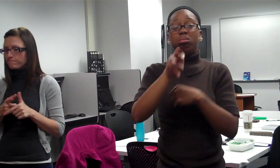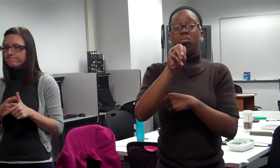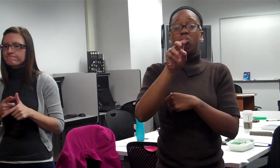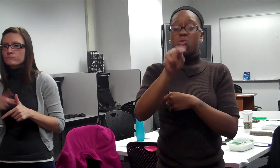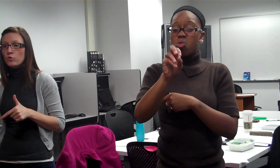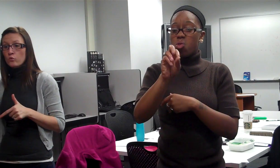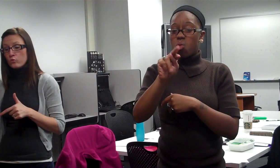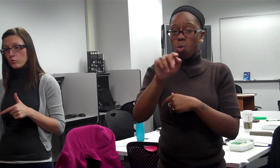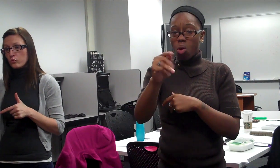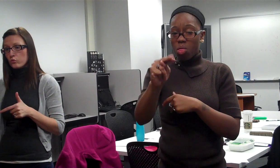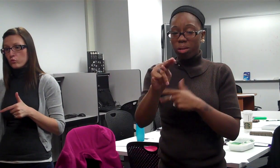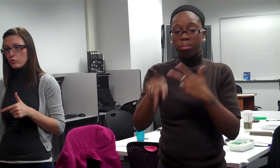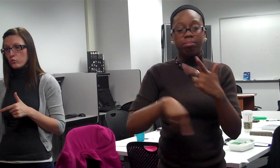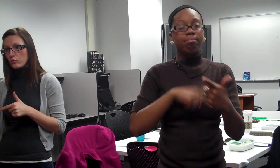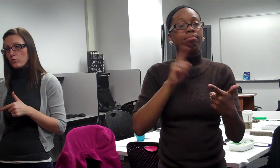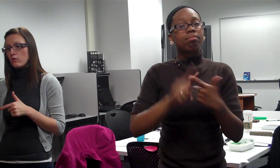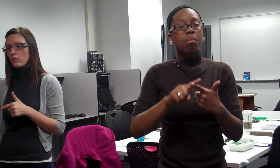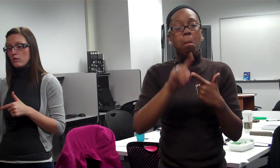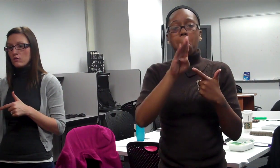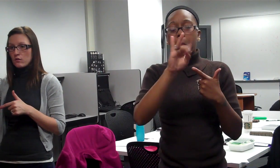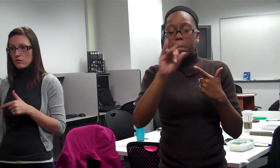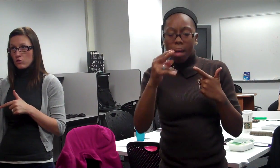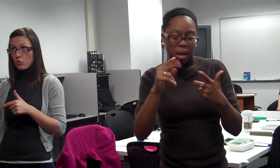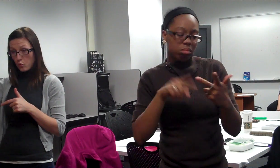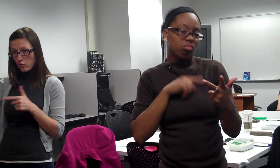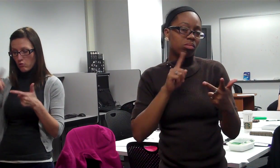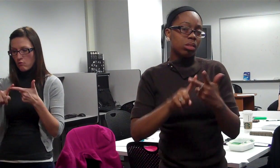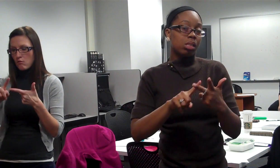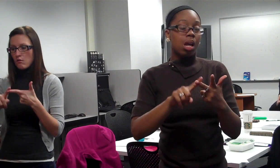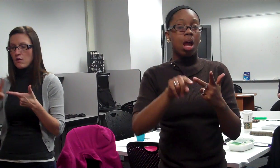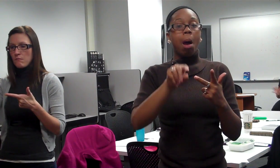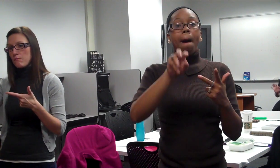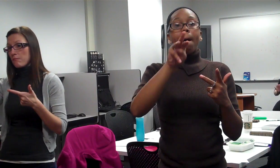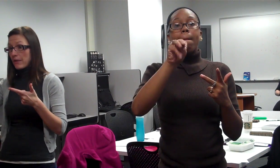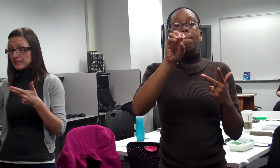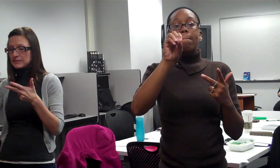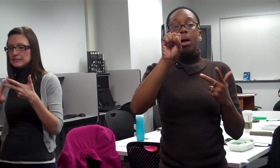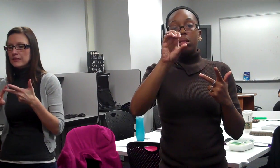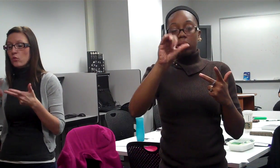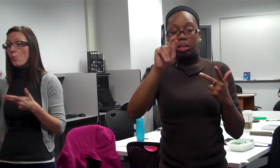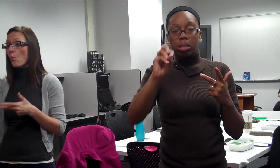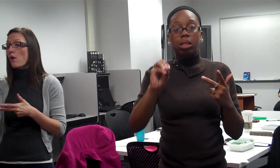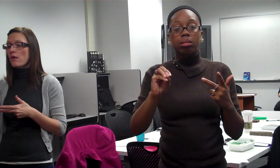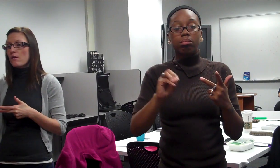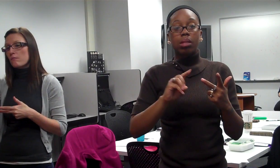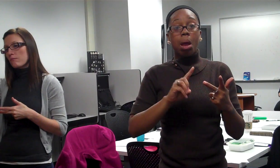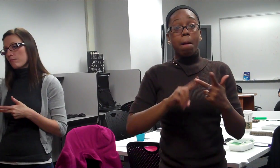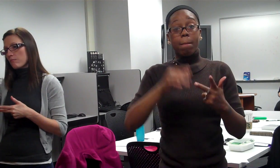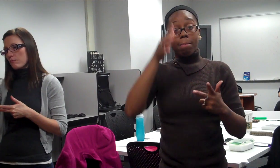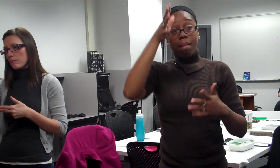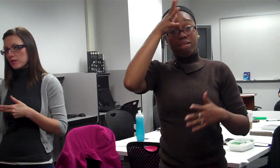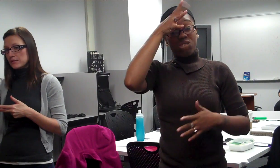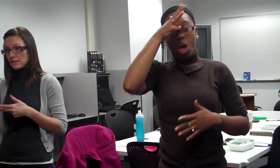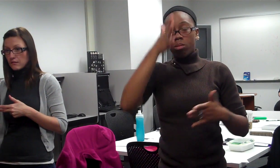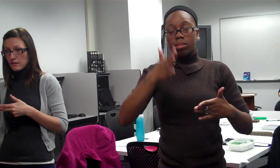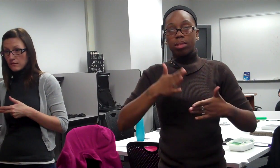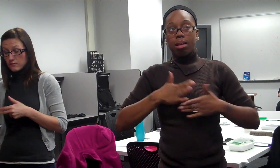finally caught a muskie. And that was the happiest I had ever seen my dad in my life. And my uncle comes in